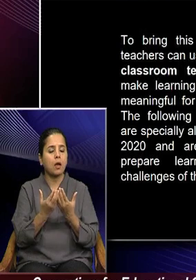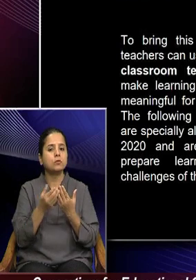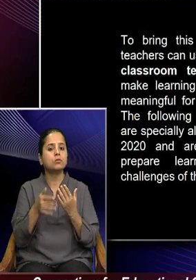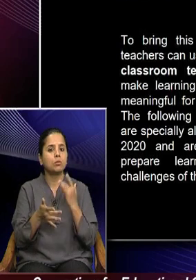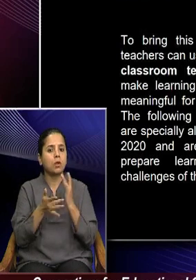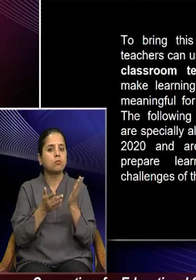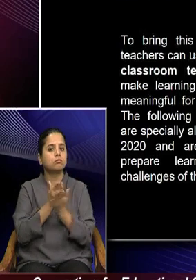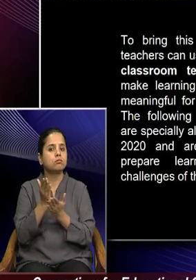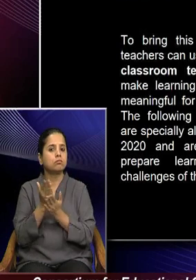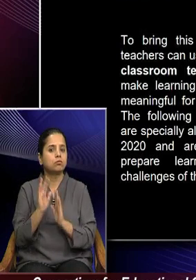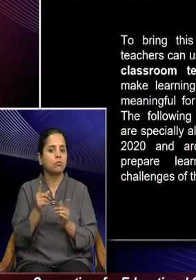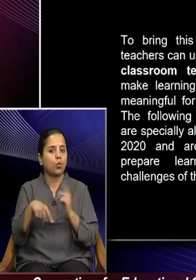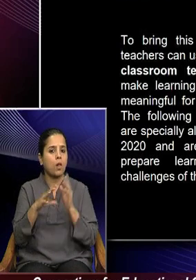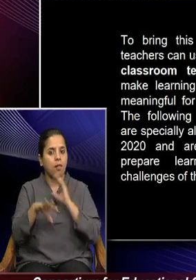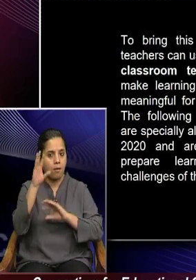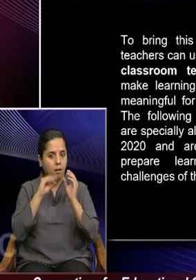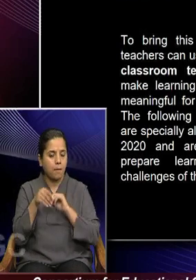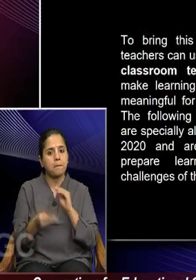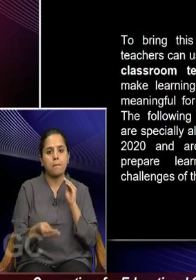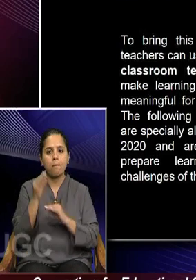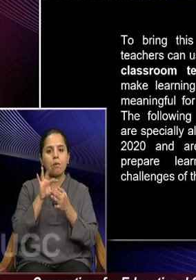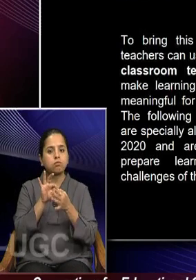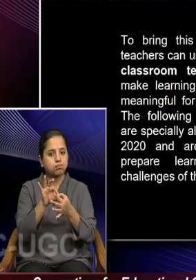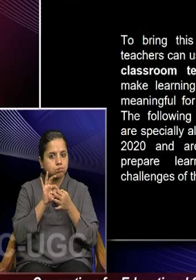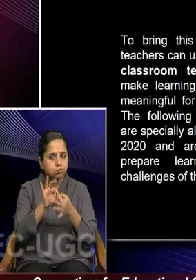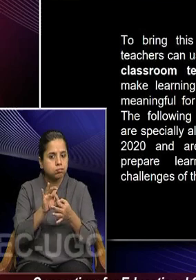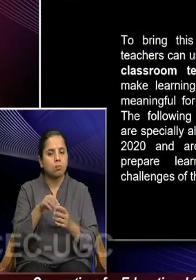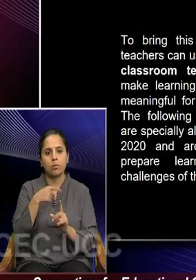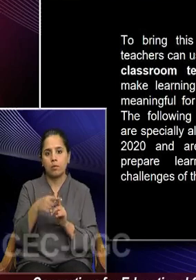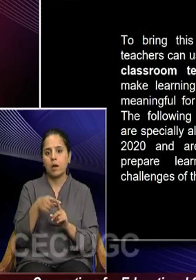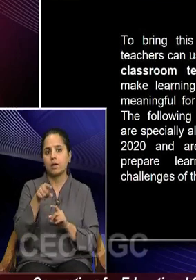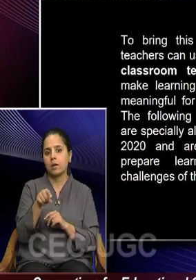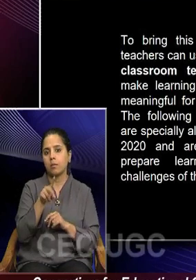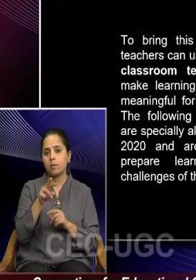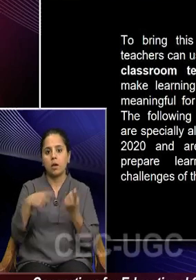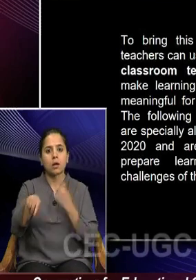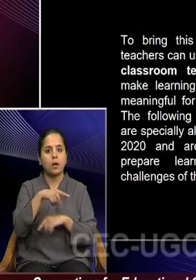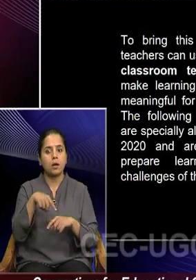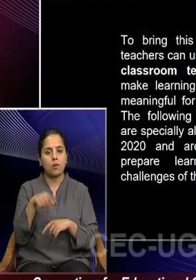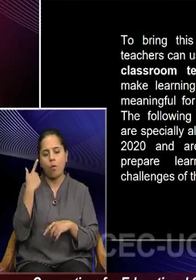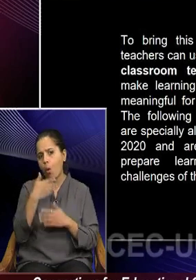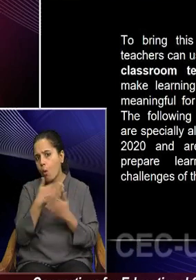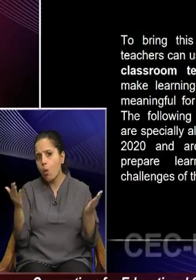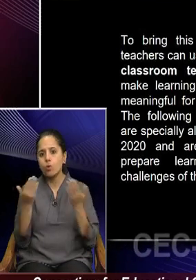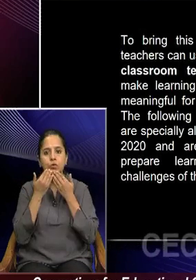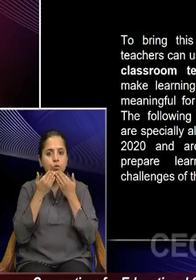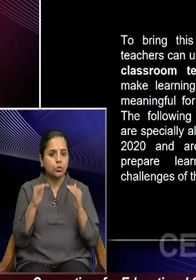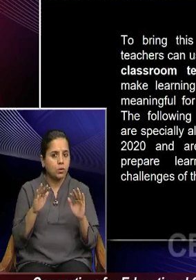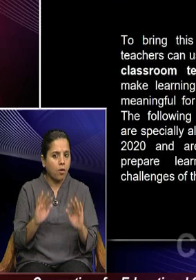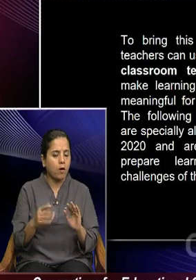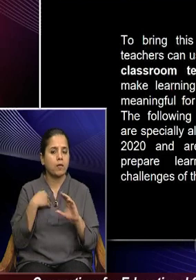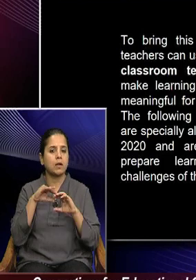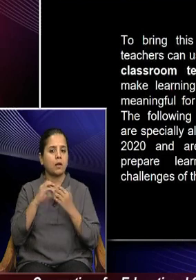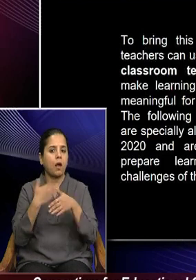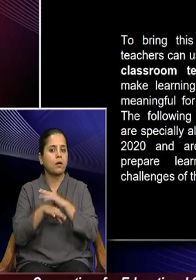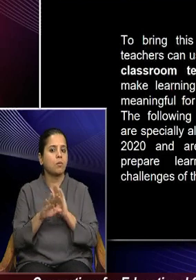techniques that make the learning more engaging and meaningful for every student in the